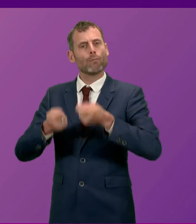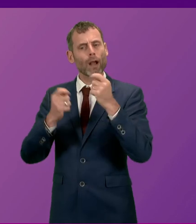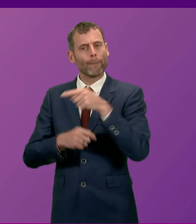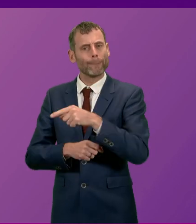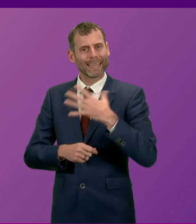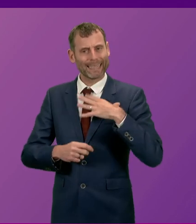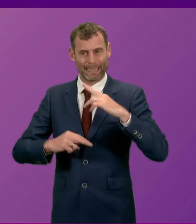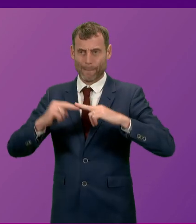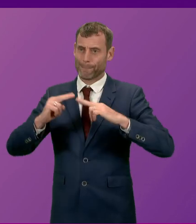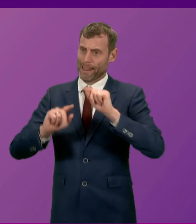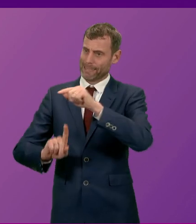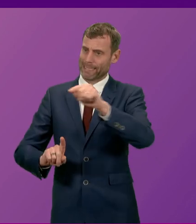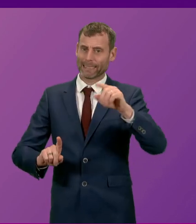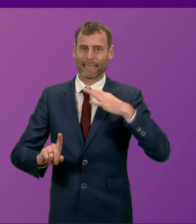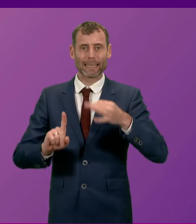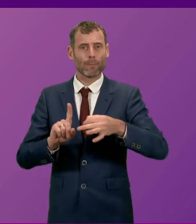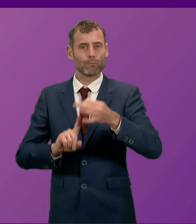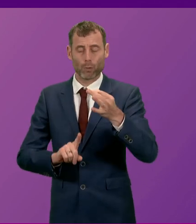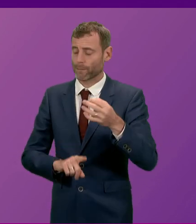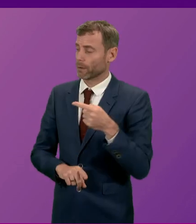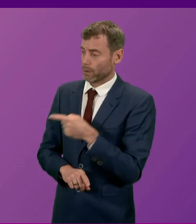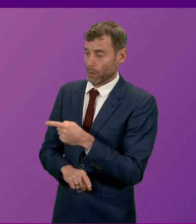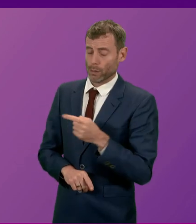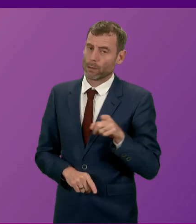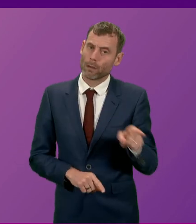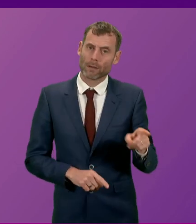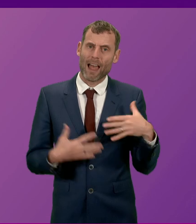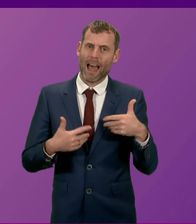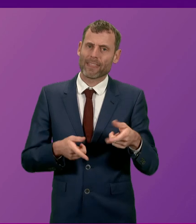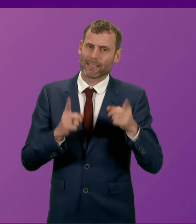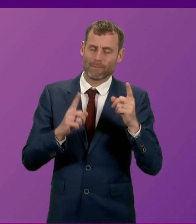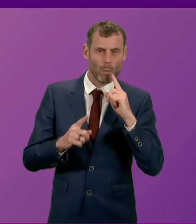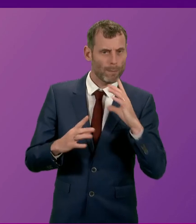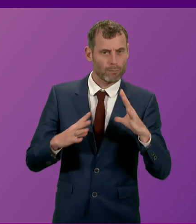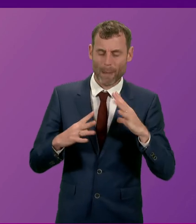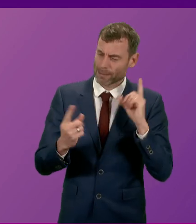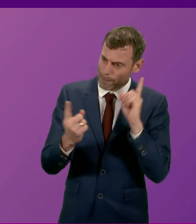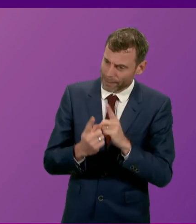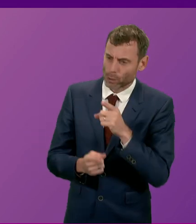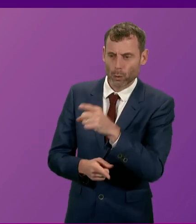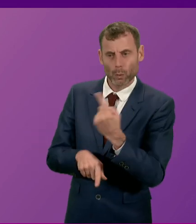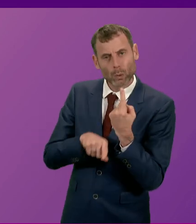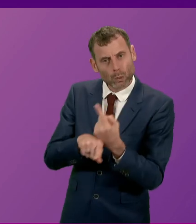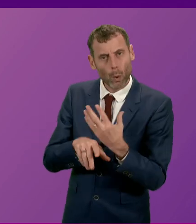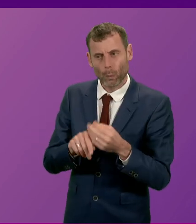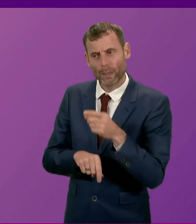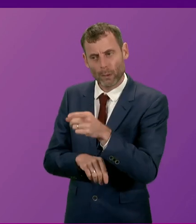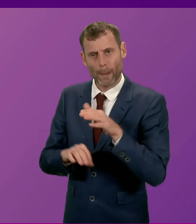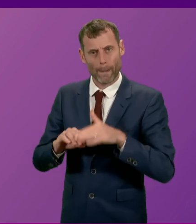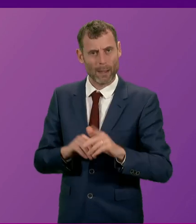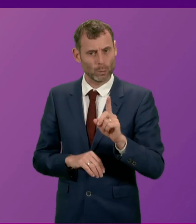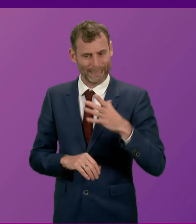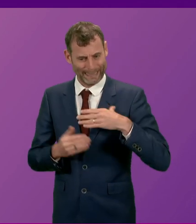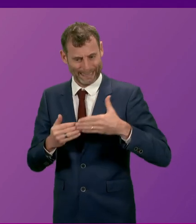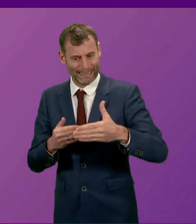I'm sure the Health Secretary will be happy to engage with Dr. Gulhani on this question and to make sure that the issues that he puts to me can be factored into the